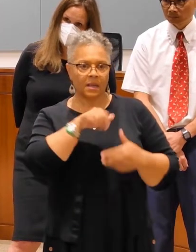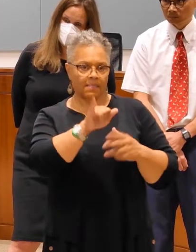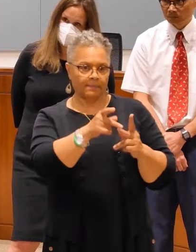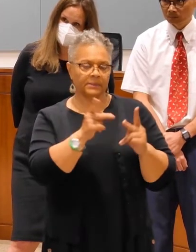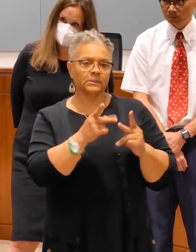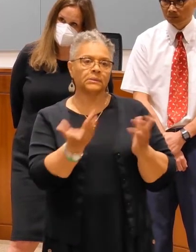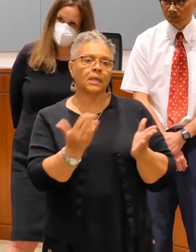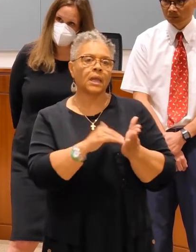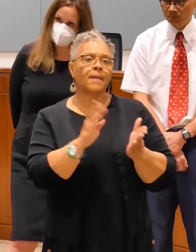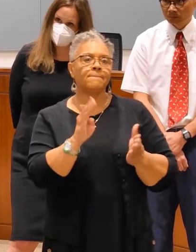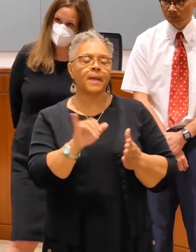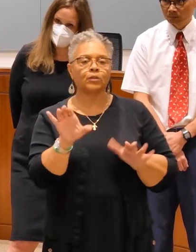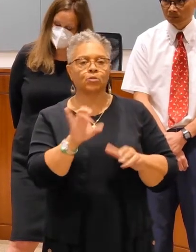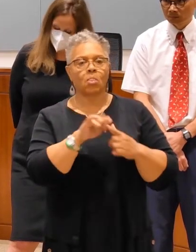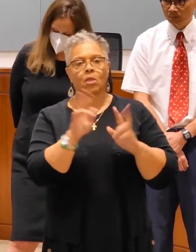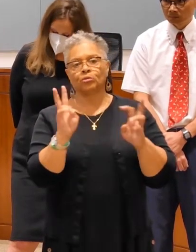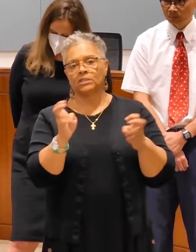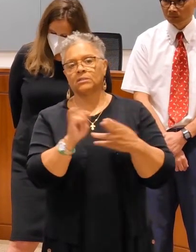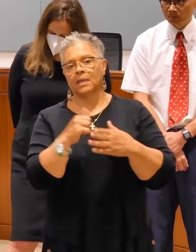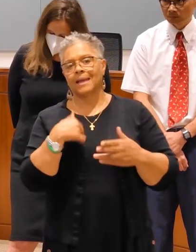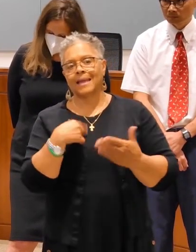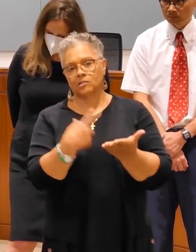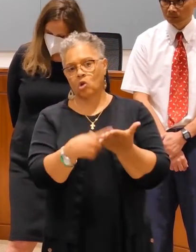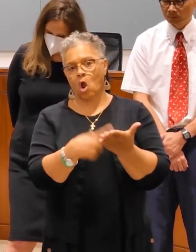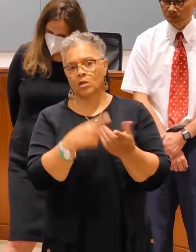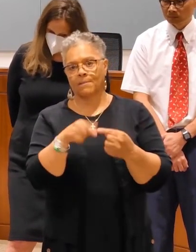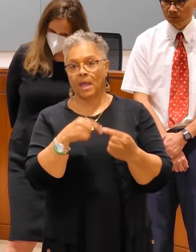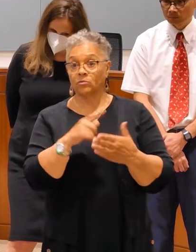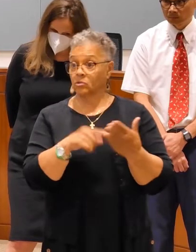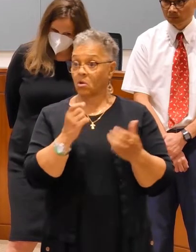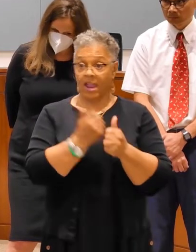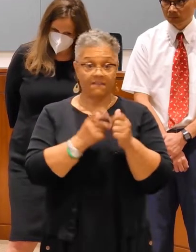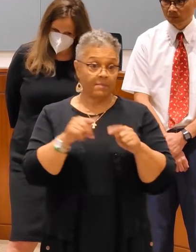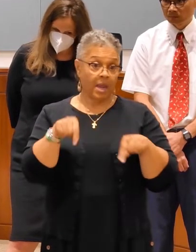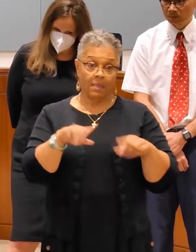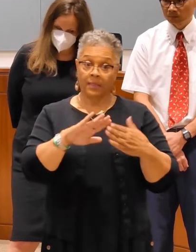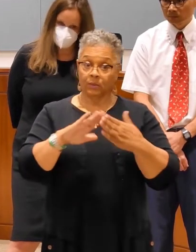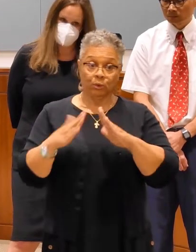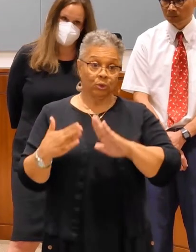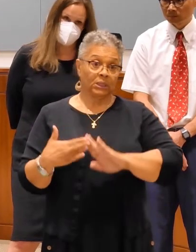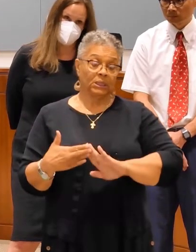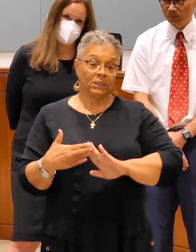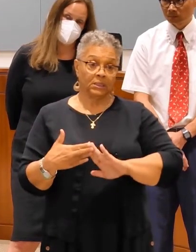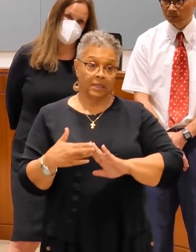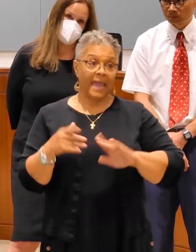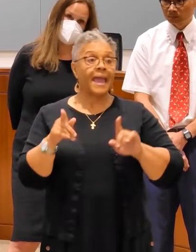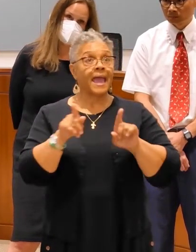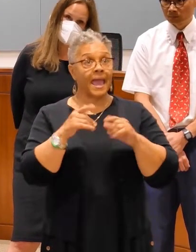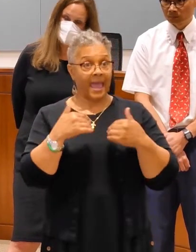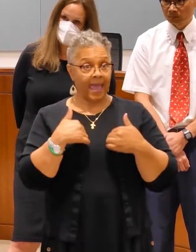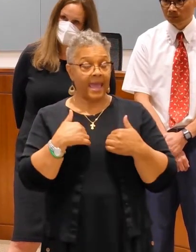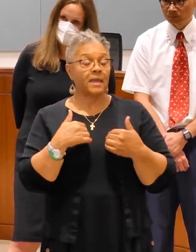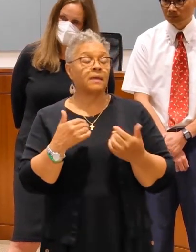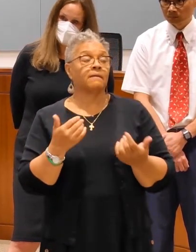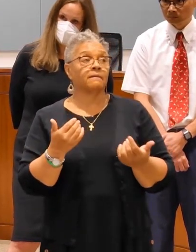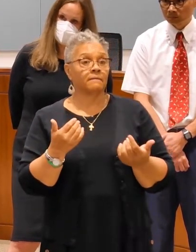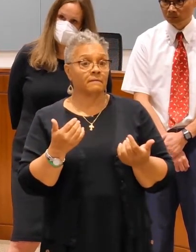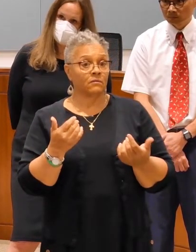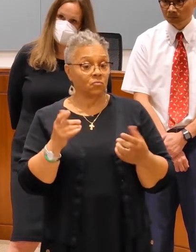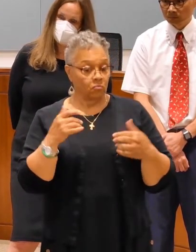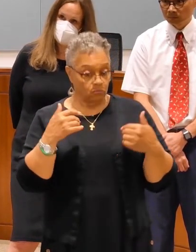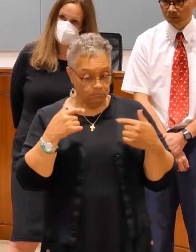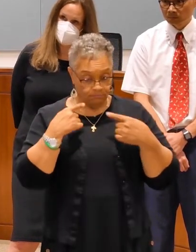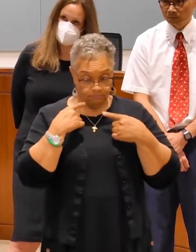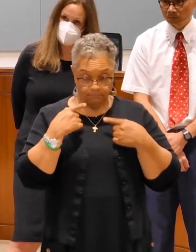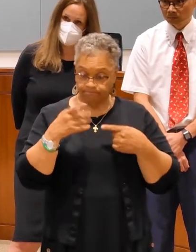by doing those issues that I've talked about. So everybody in the community, as we have public